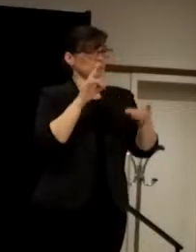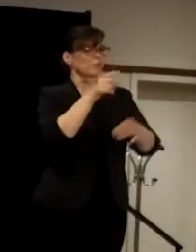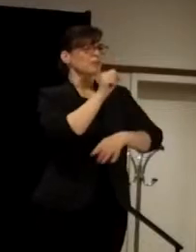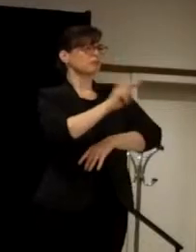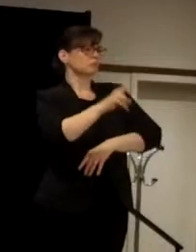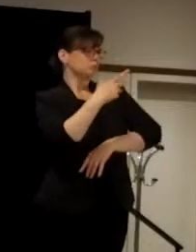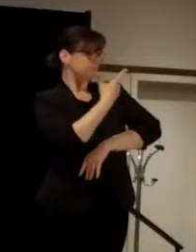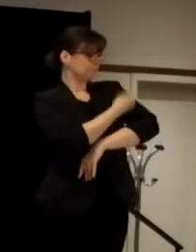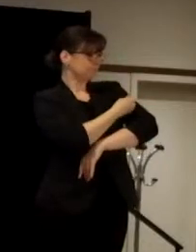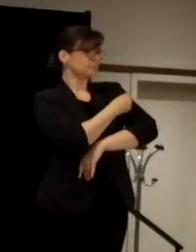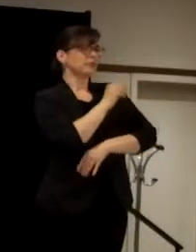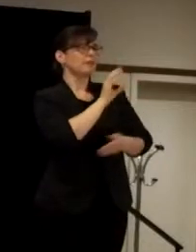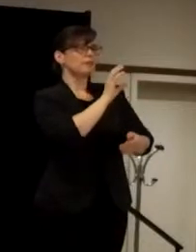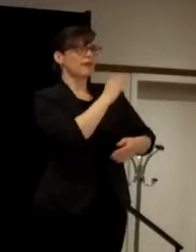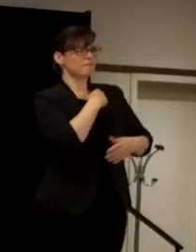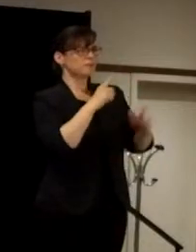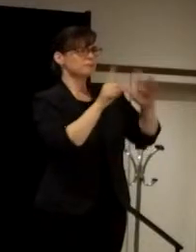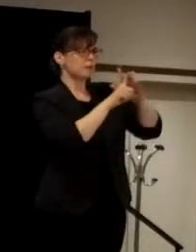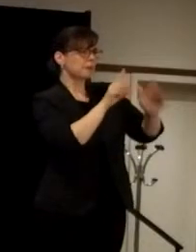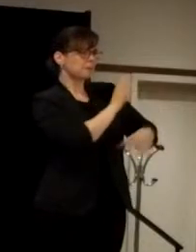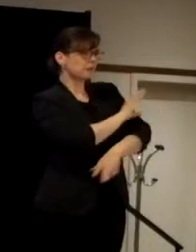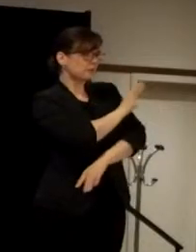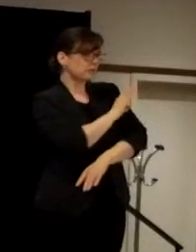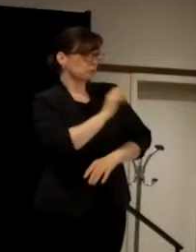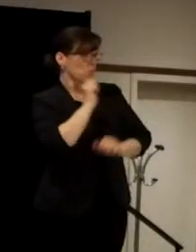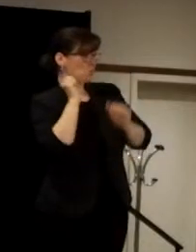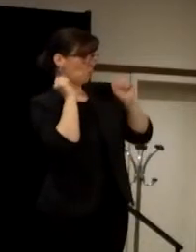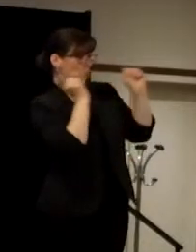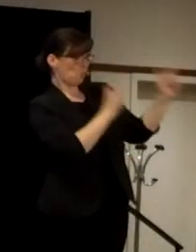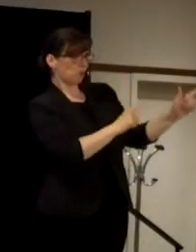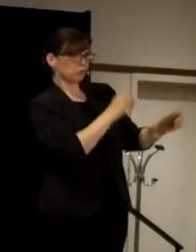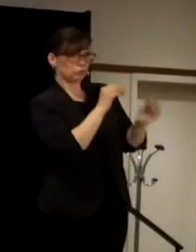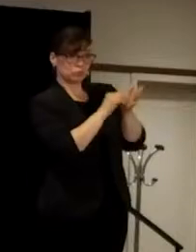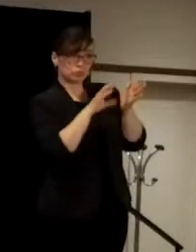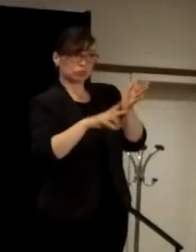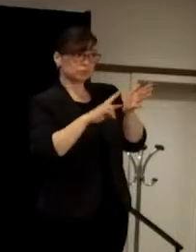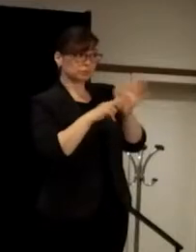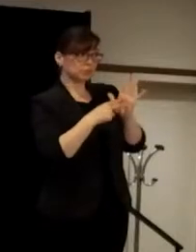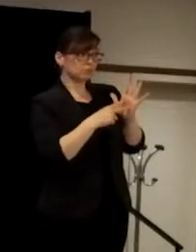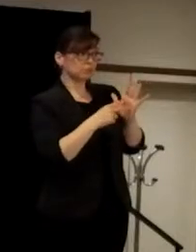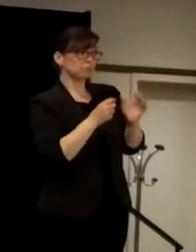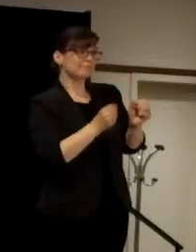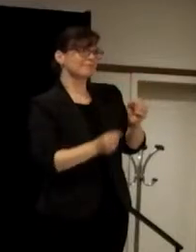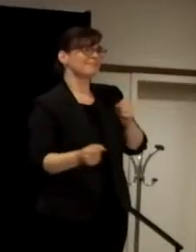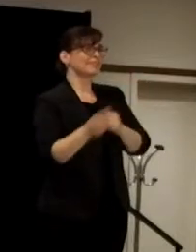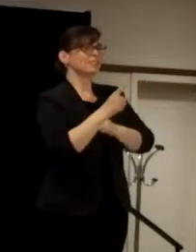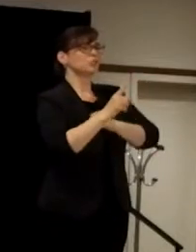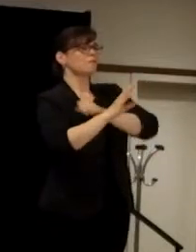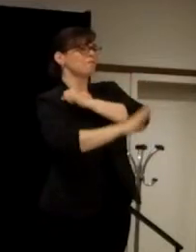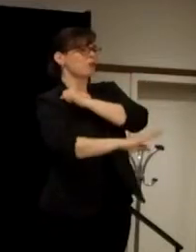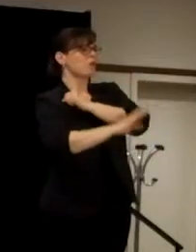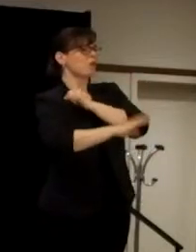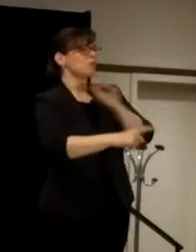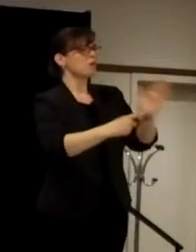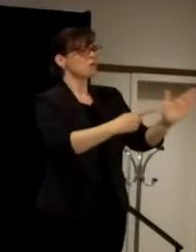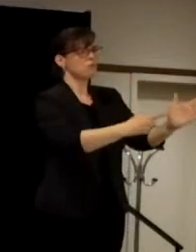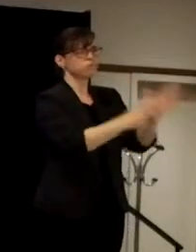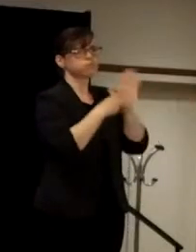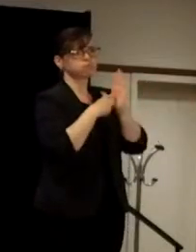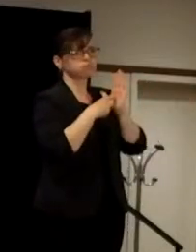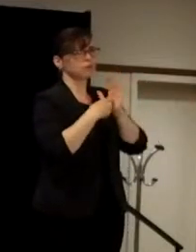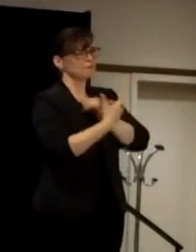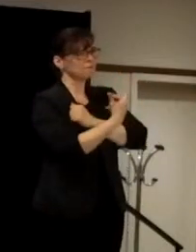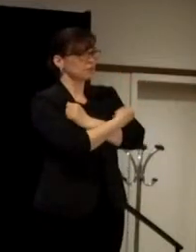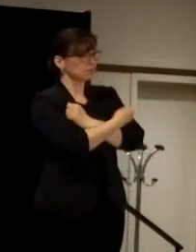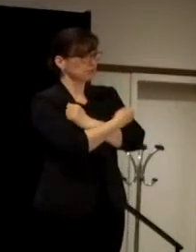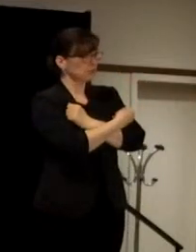mandating all their students to be vaccinated by the time next fall semester rolls around. What do you think is a good idea? Well, I